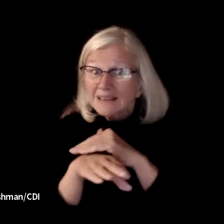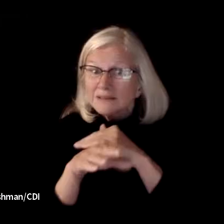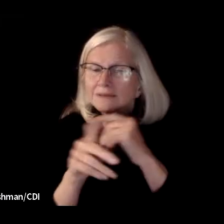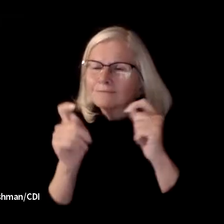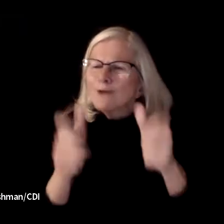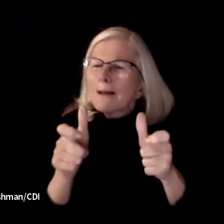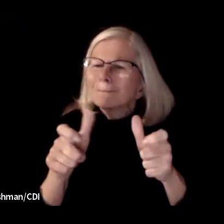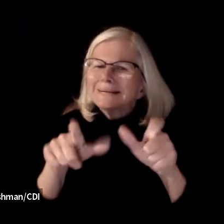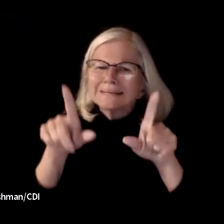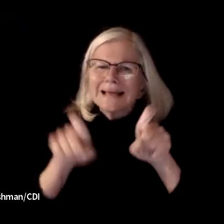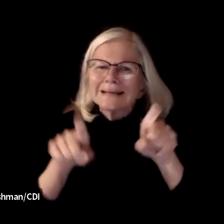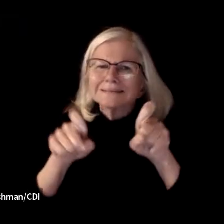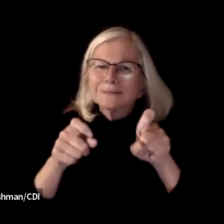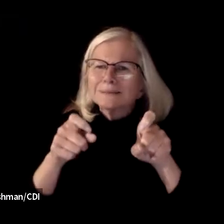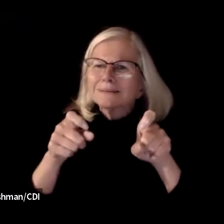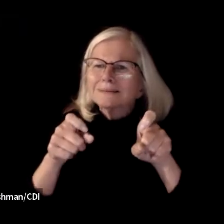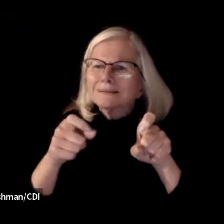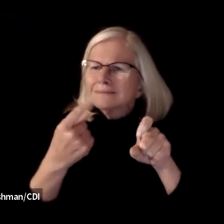about that.